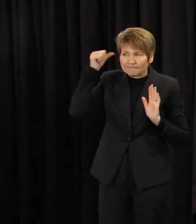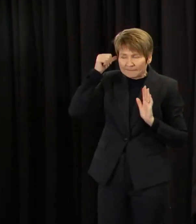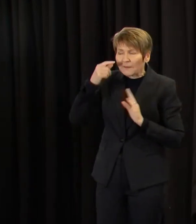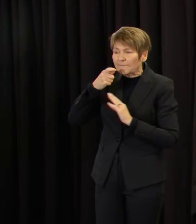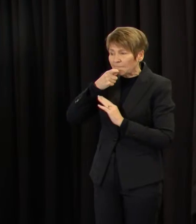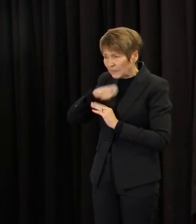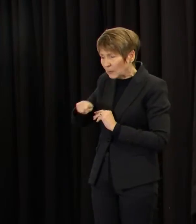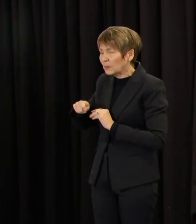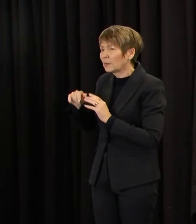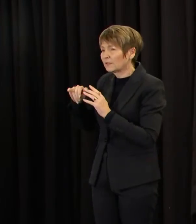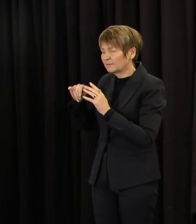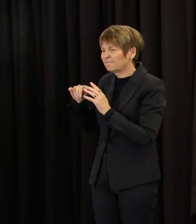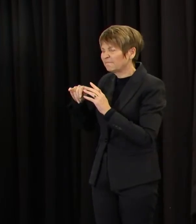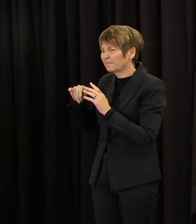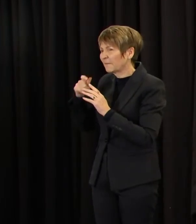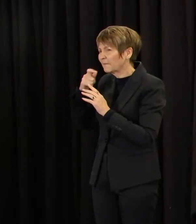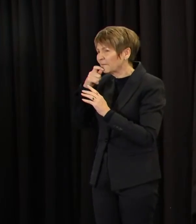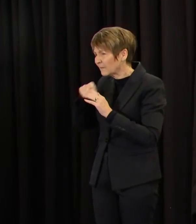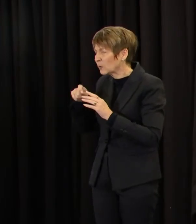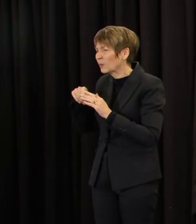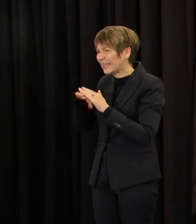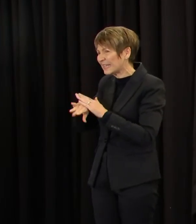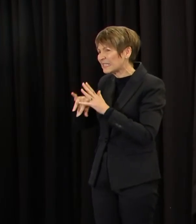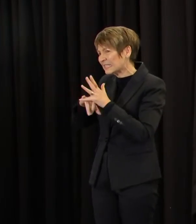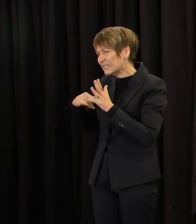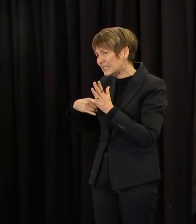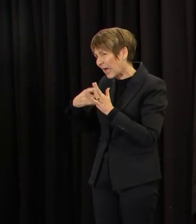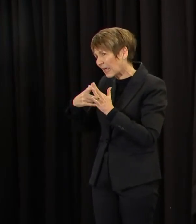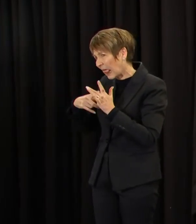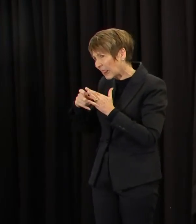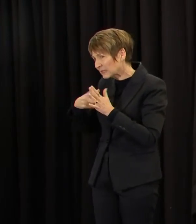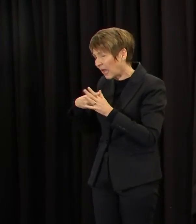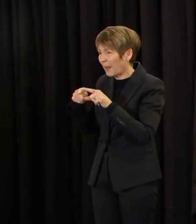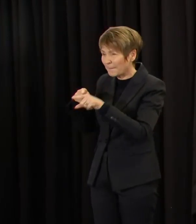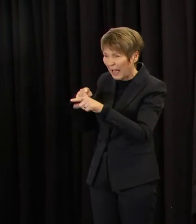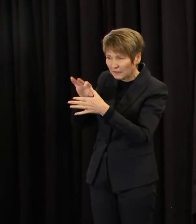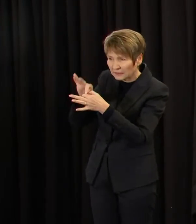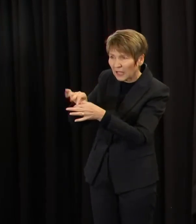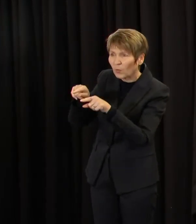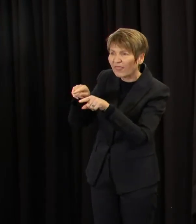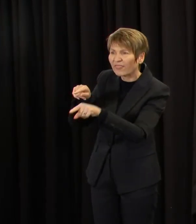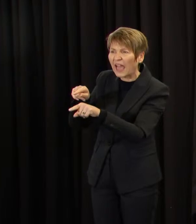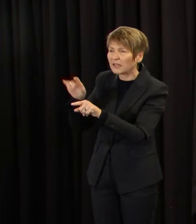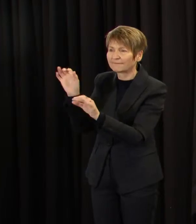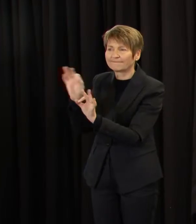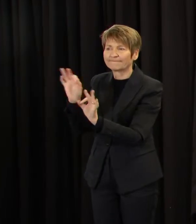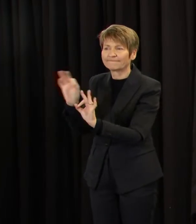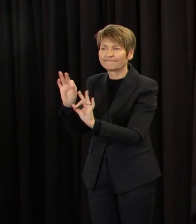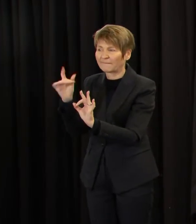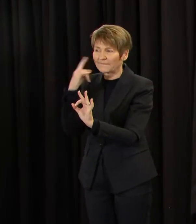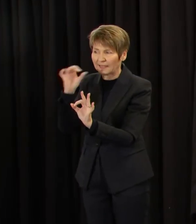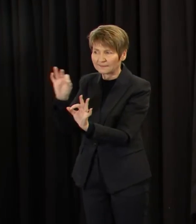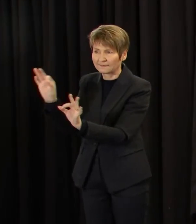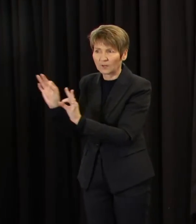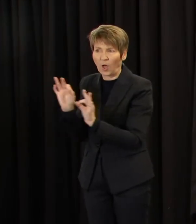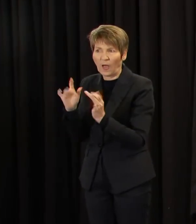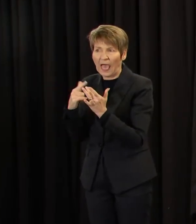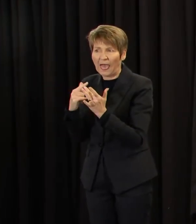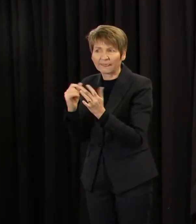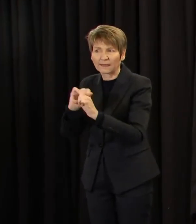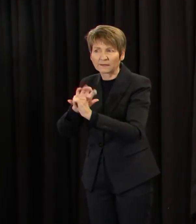haven't seen any clear associations with the pub crawl. The vaccination message seems to not be getting to a few LGAs